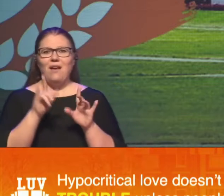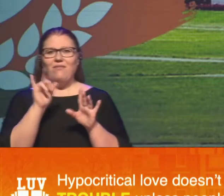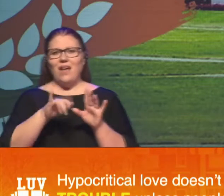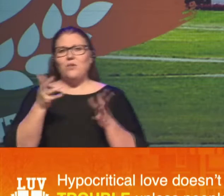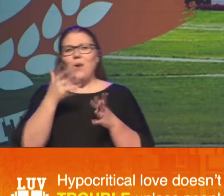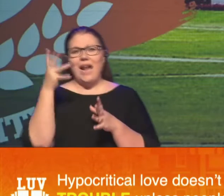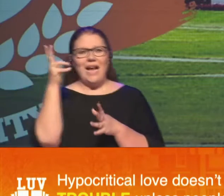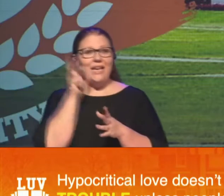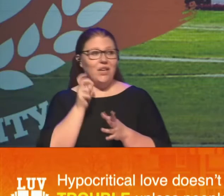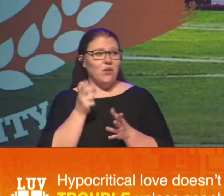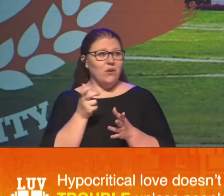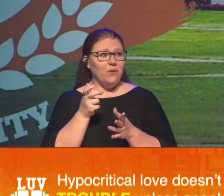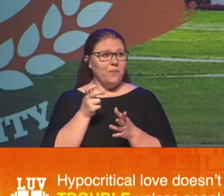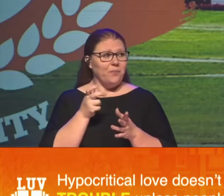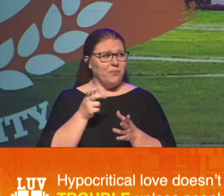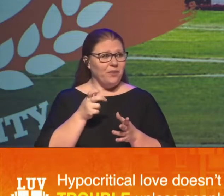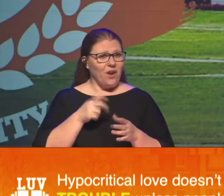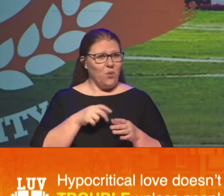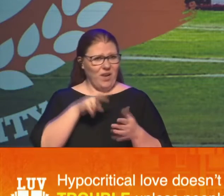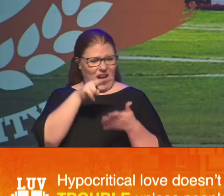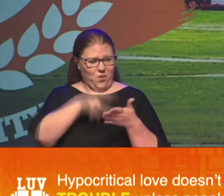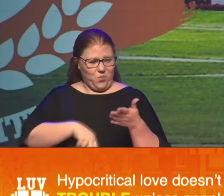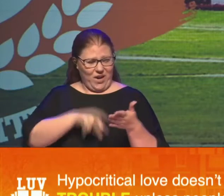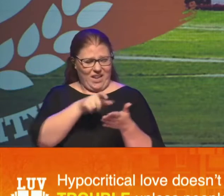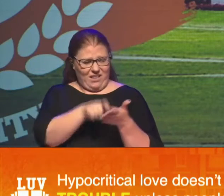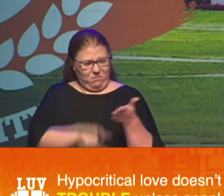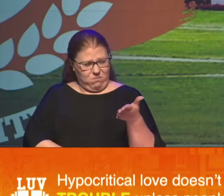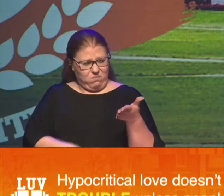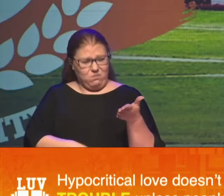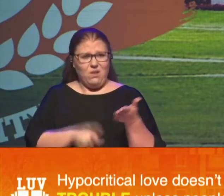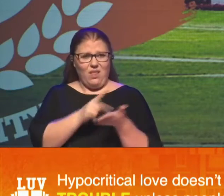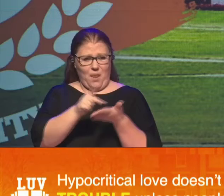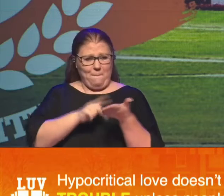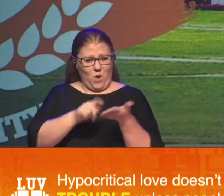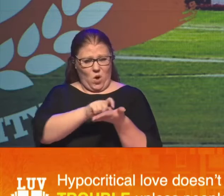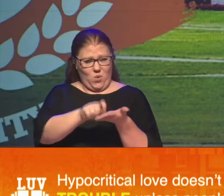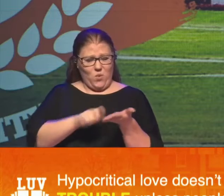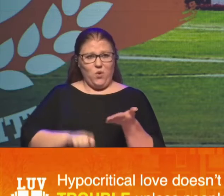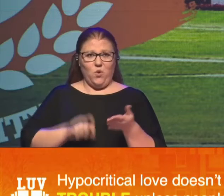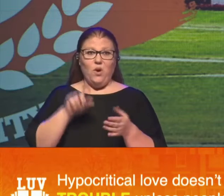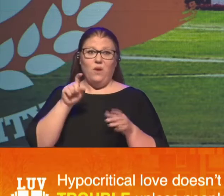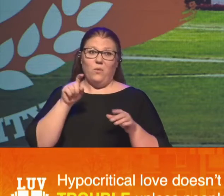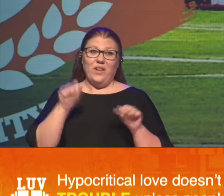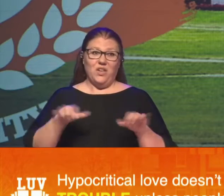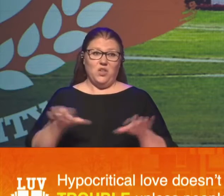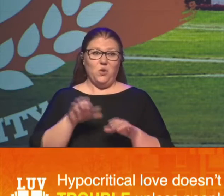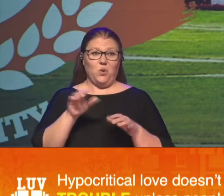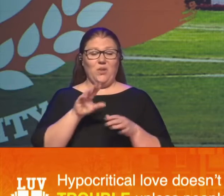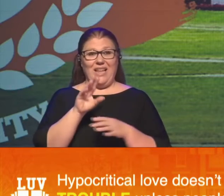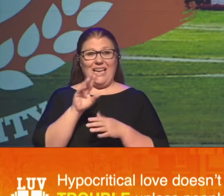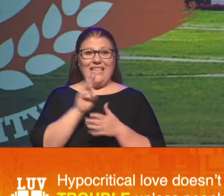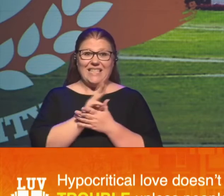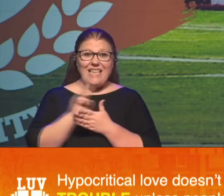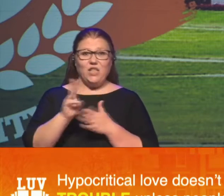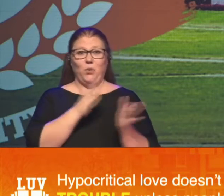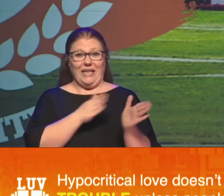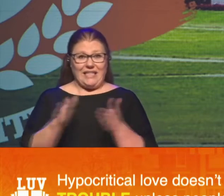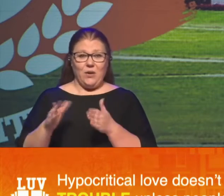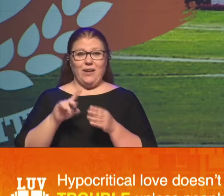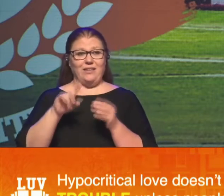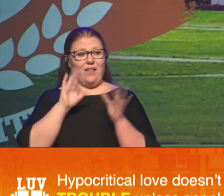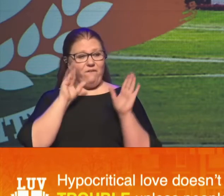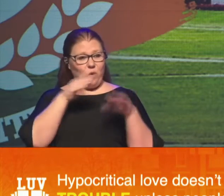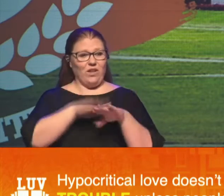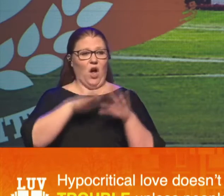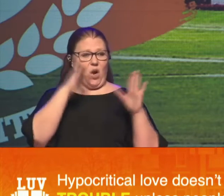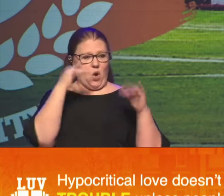when I read this like group of things that Paul puts together, which we could do like a whole 6-week series. We could do a whole week on hope, right?